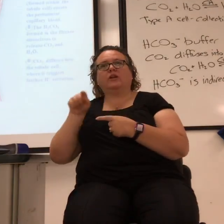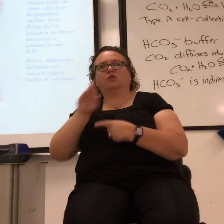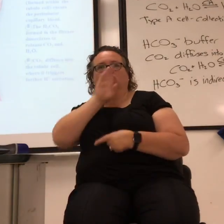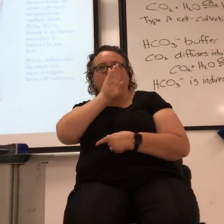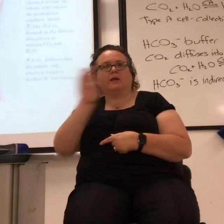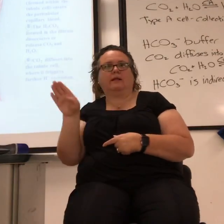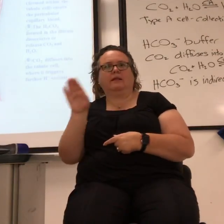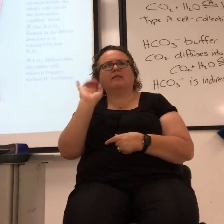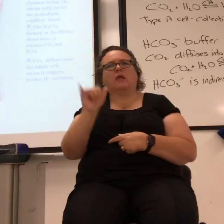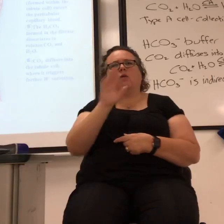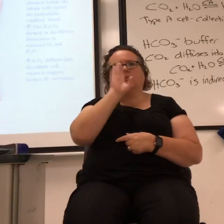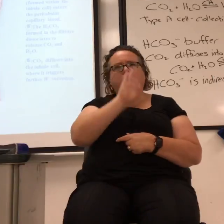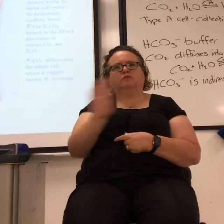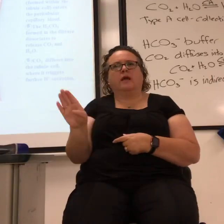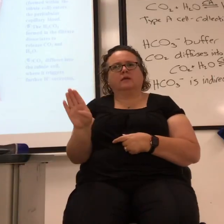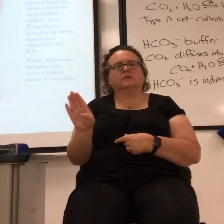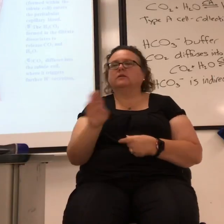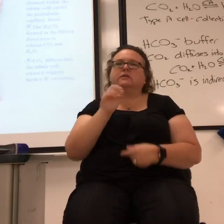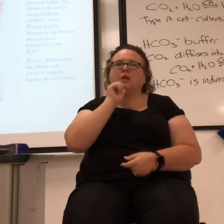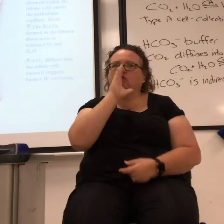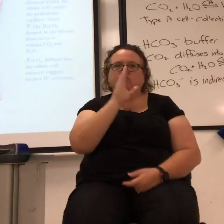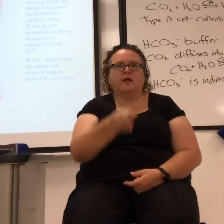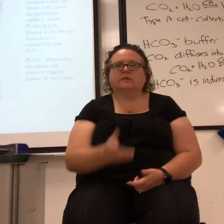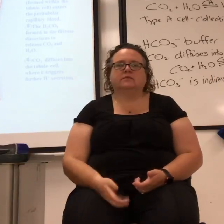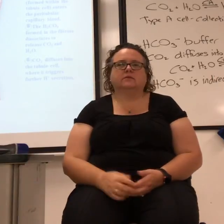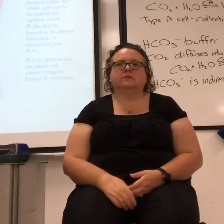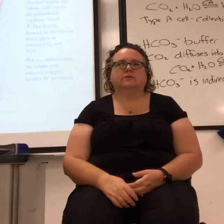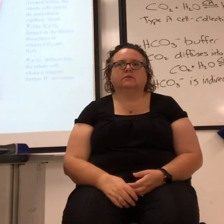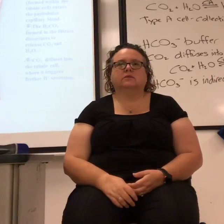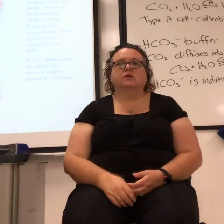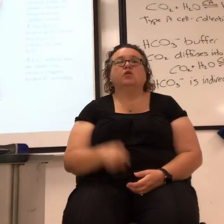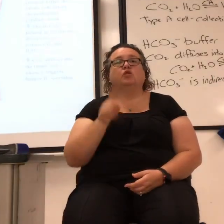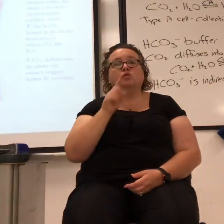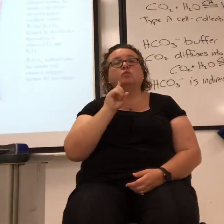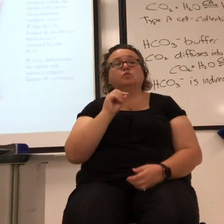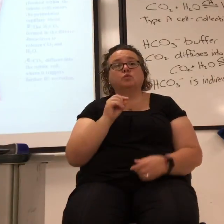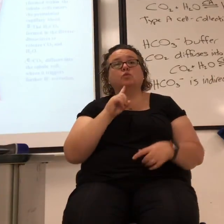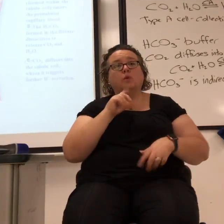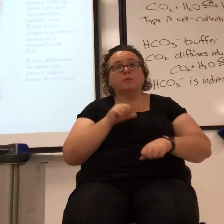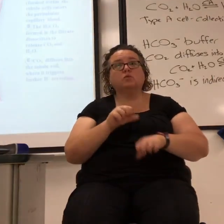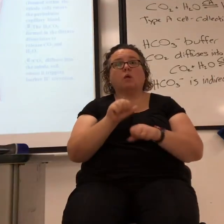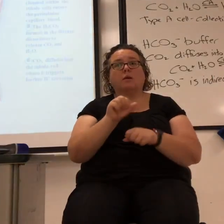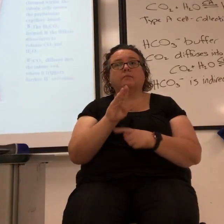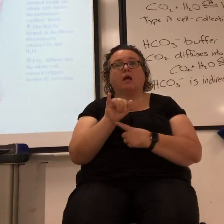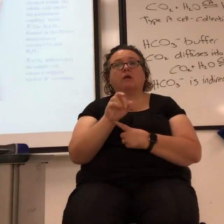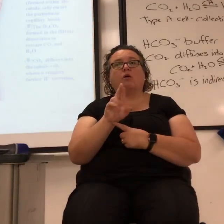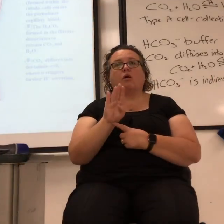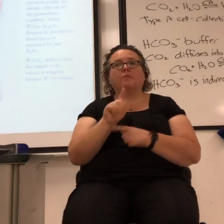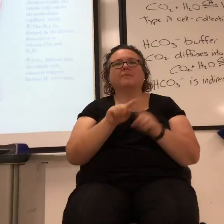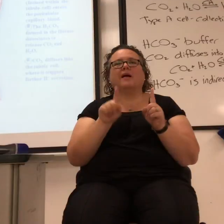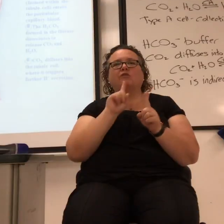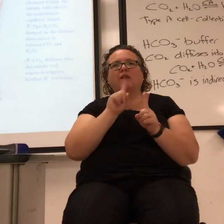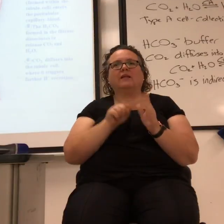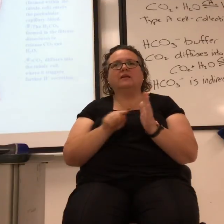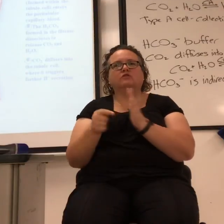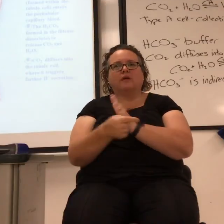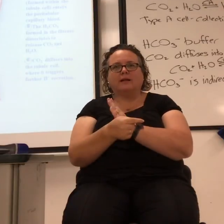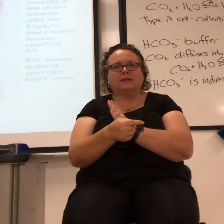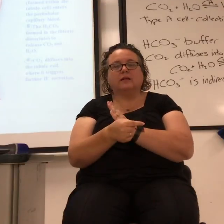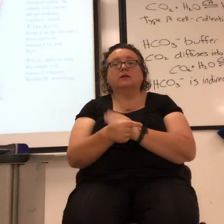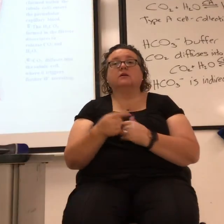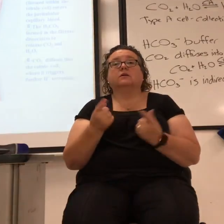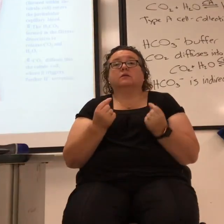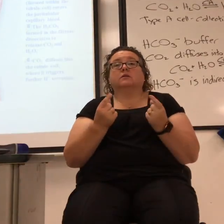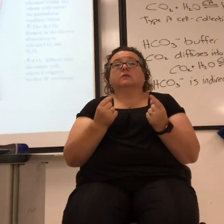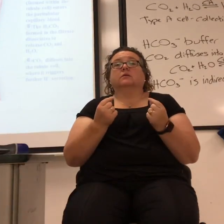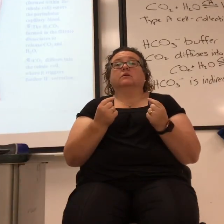That would be direct. This is not direct. You do reabsorb bicarb, however you do it indirectly. Here's